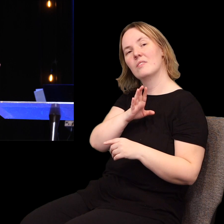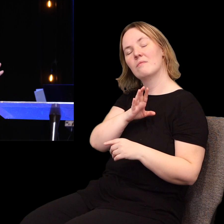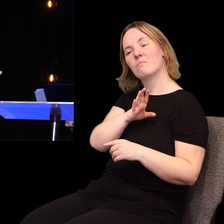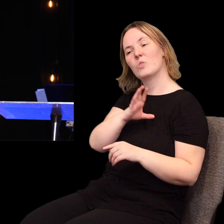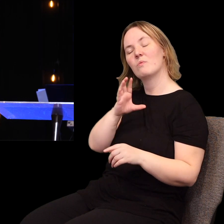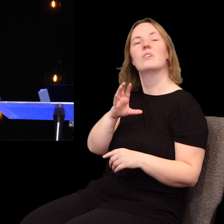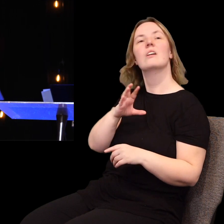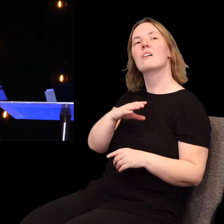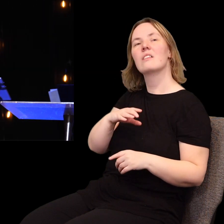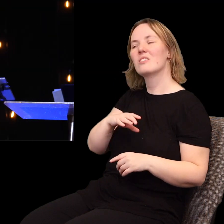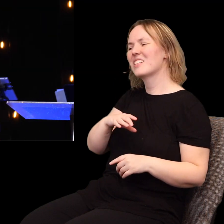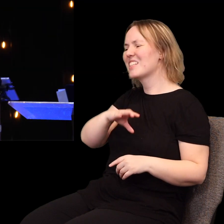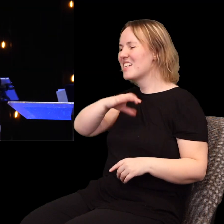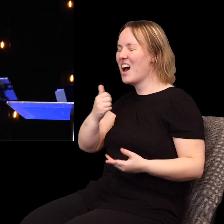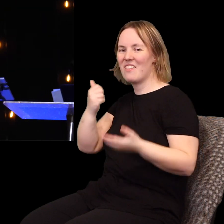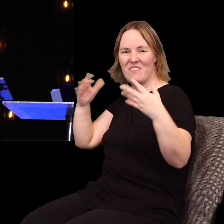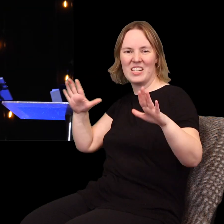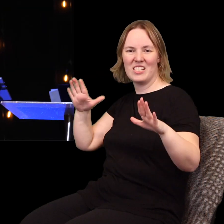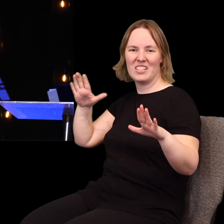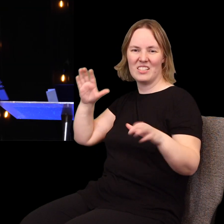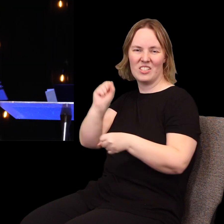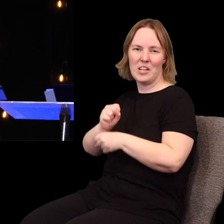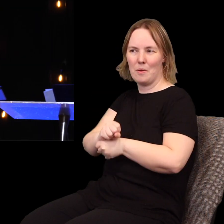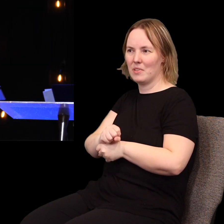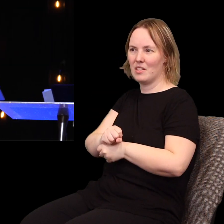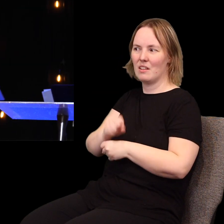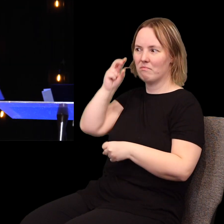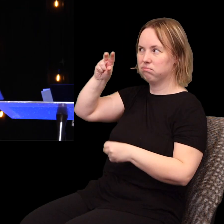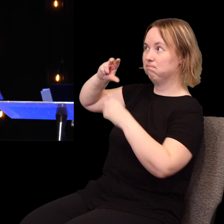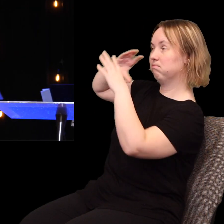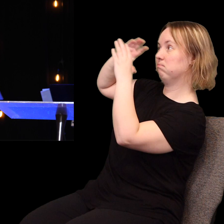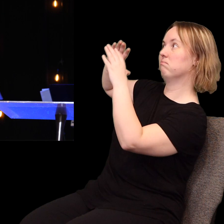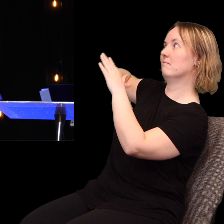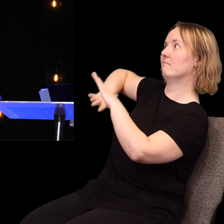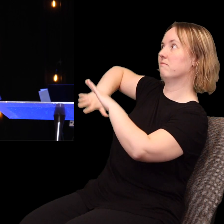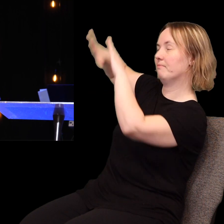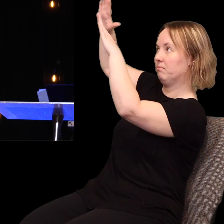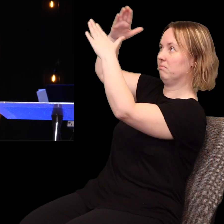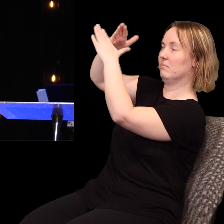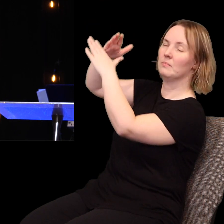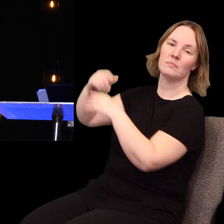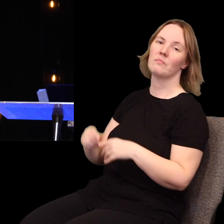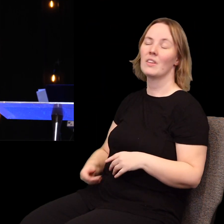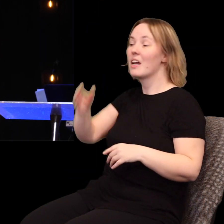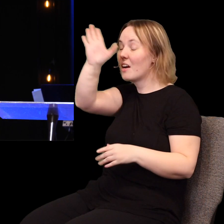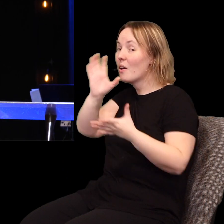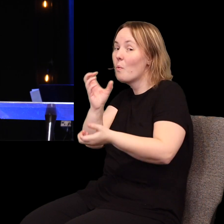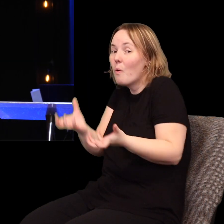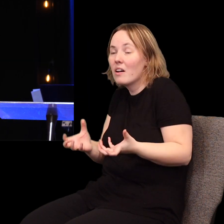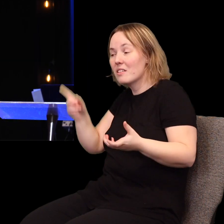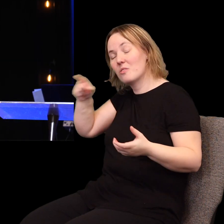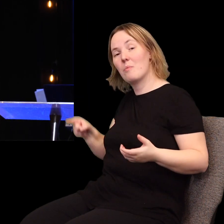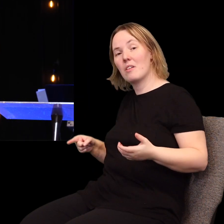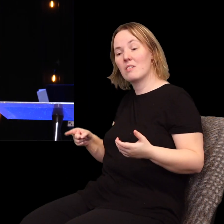So here's the scenario. There's this unfinished task that looks like a mountain to Zerubbabel. God wants Zerubbabel